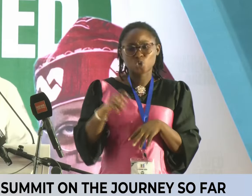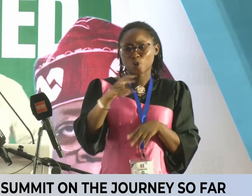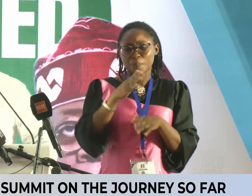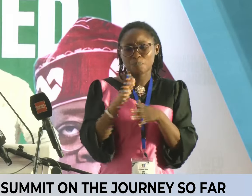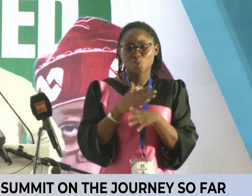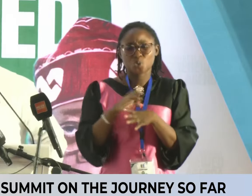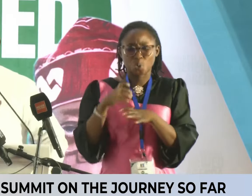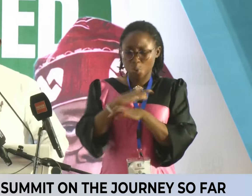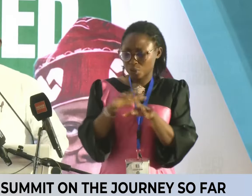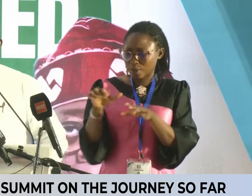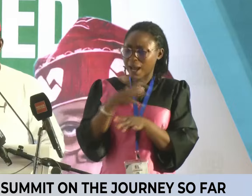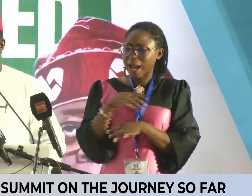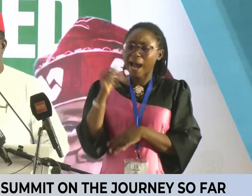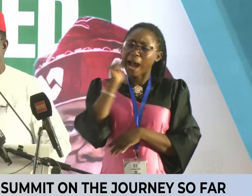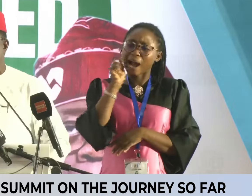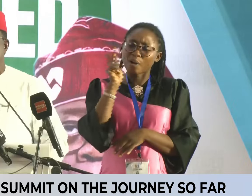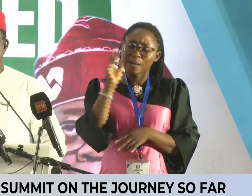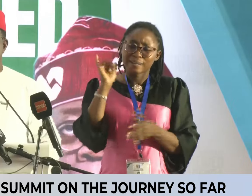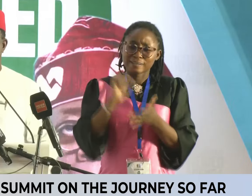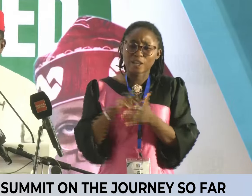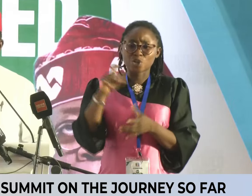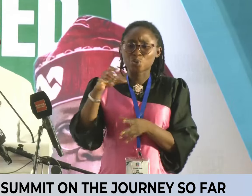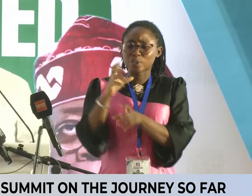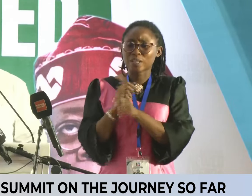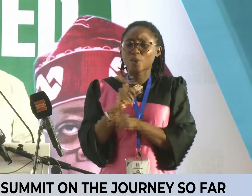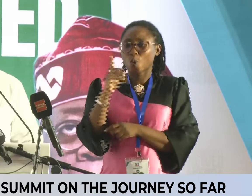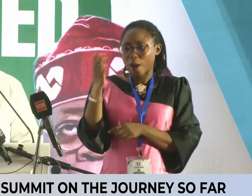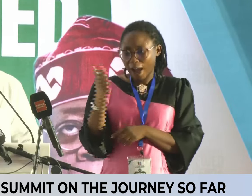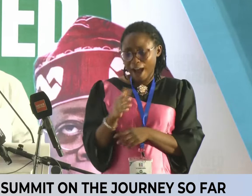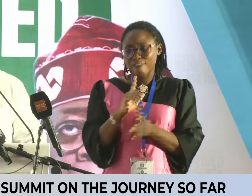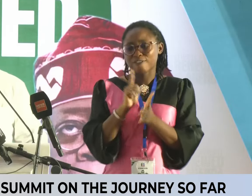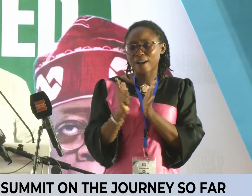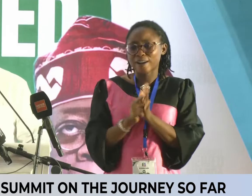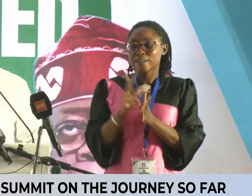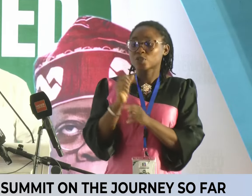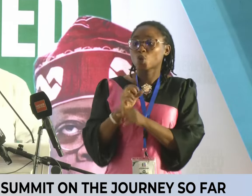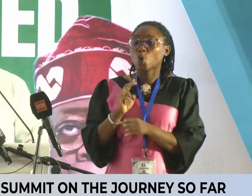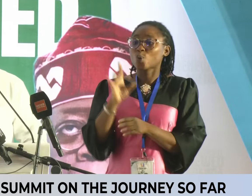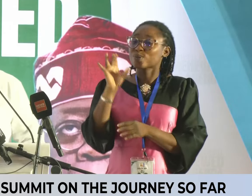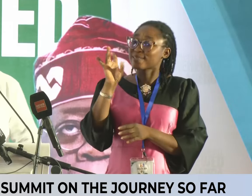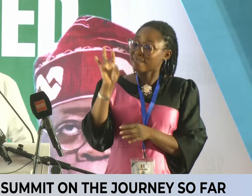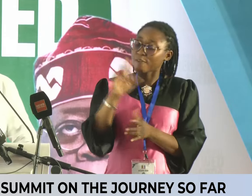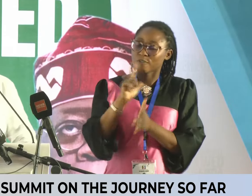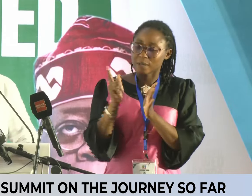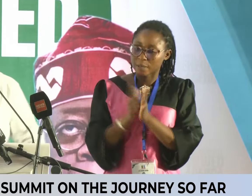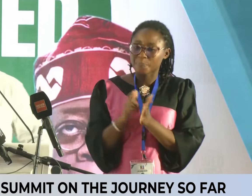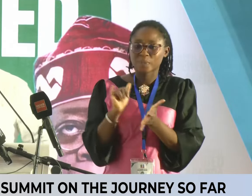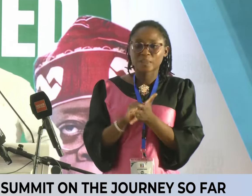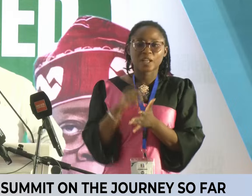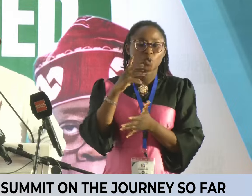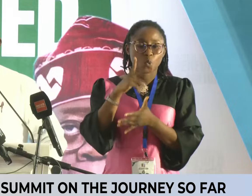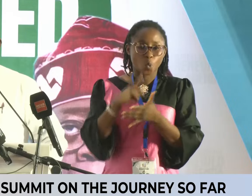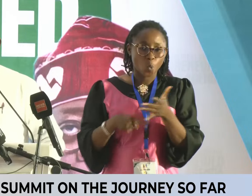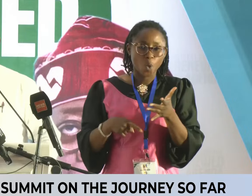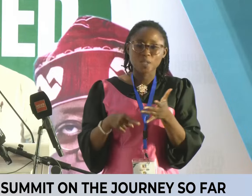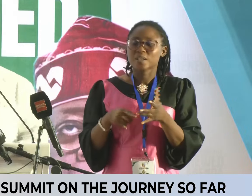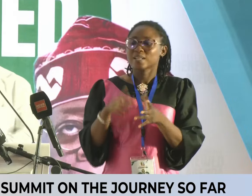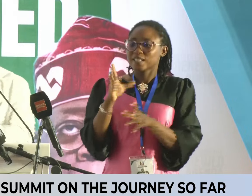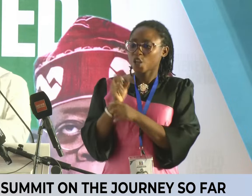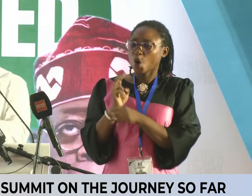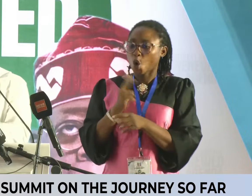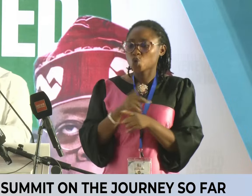Cross River and the Akwa Ibom that should take 1.5 hours. It took us 7 hours. And that was what necessitated us